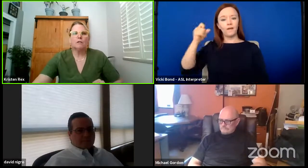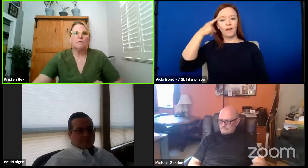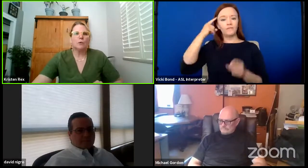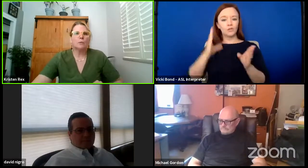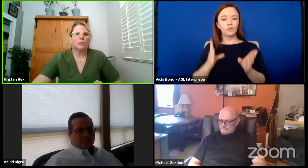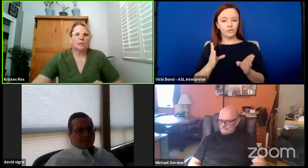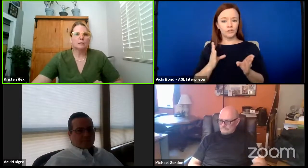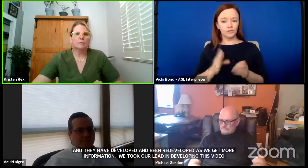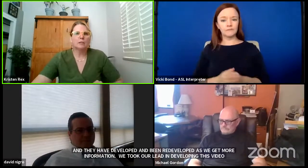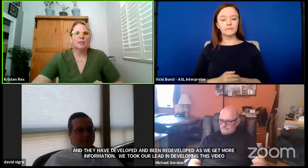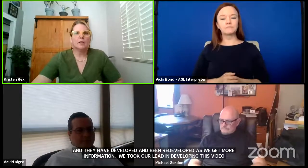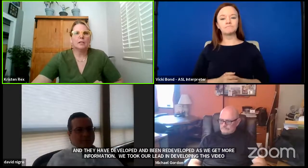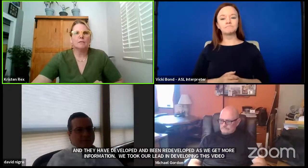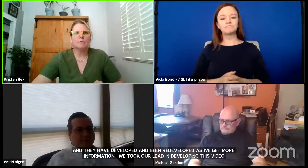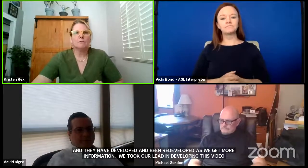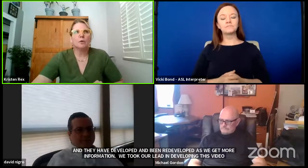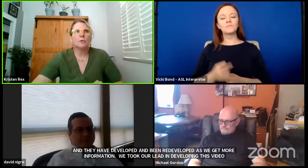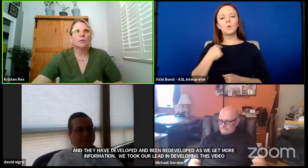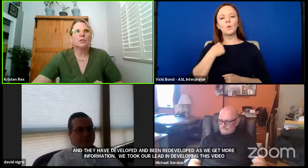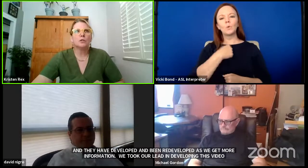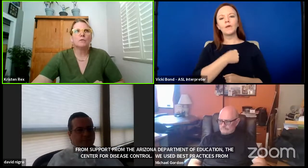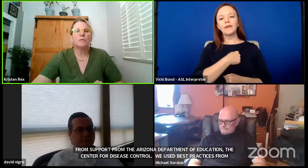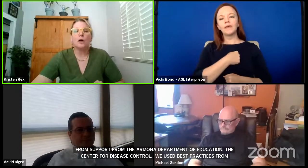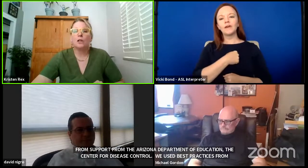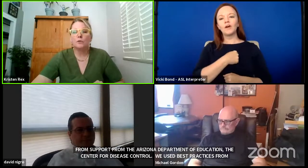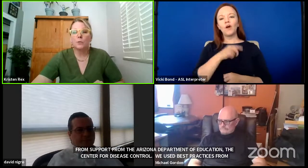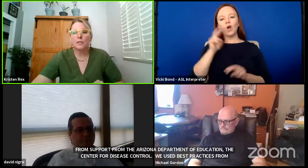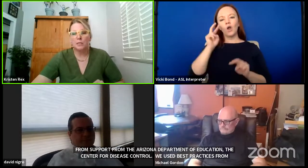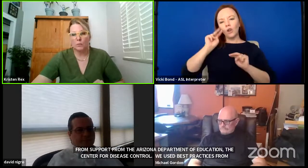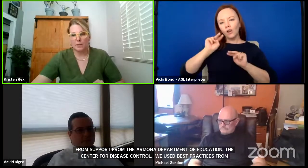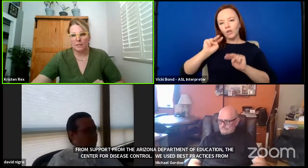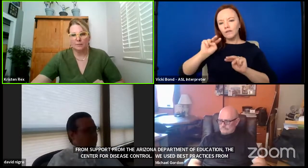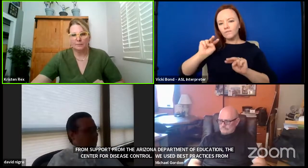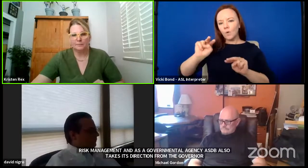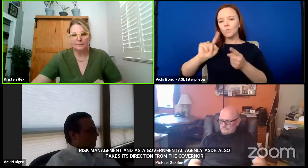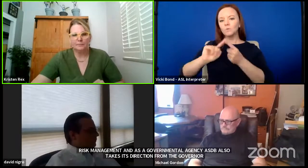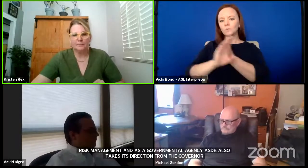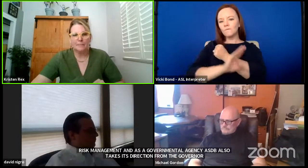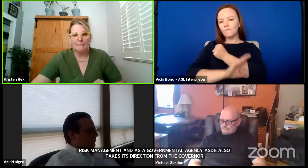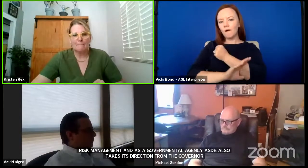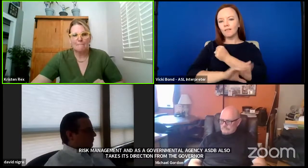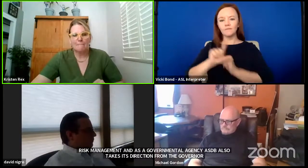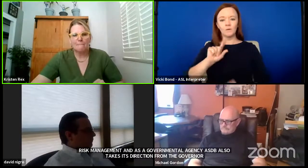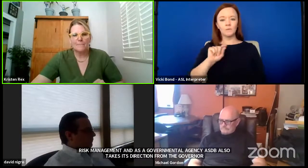are looking forward. We're looking forward to fall of 2020.